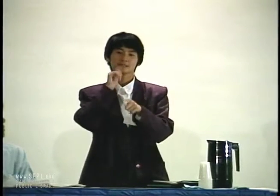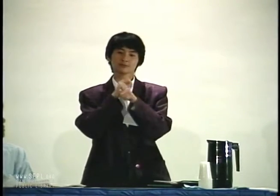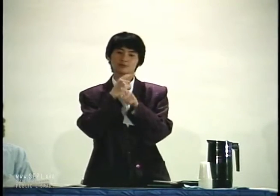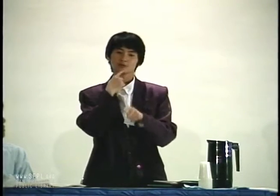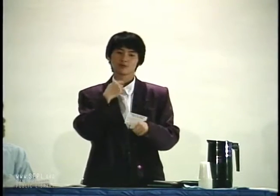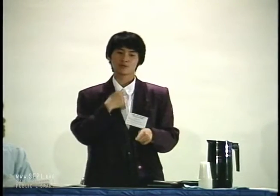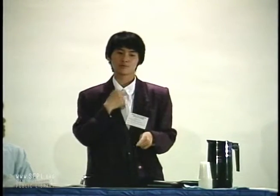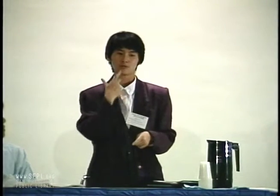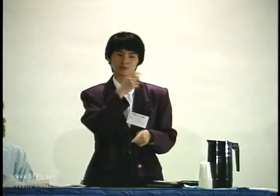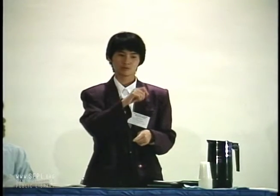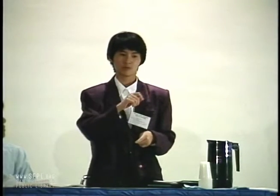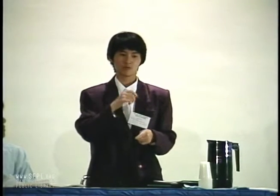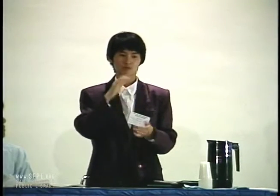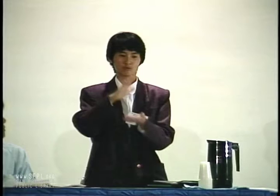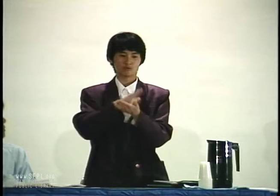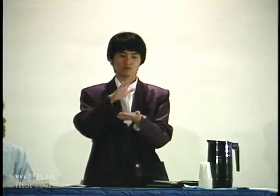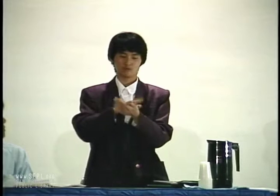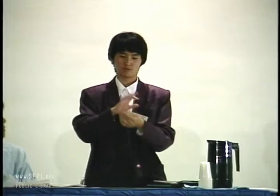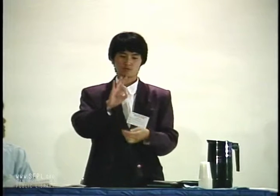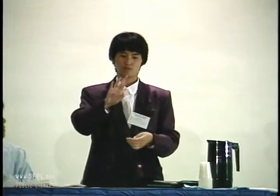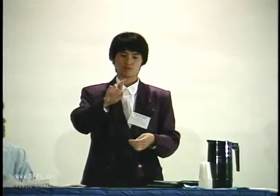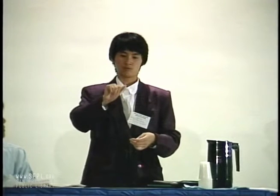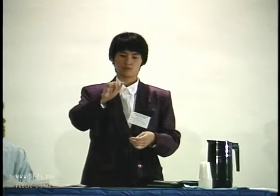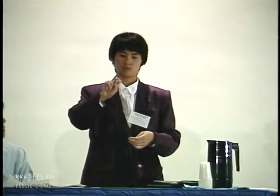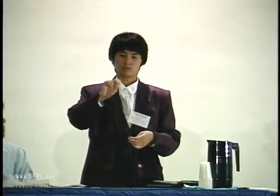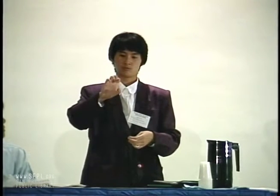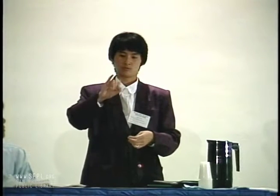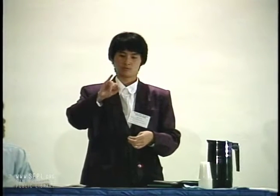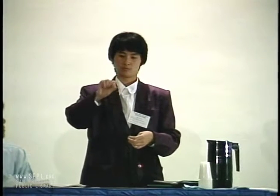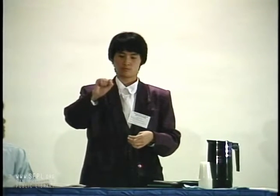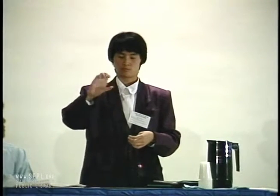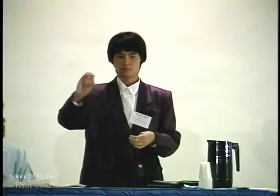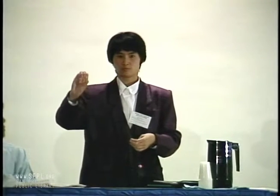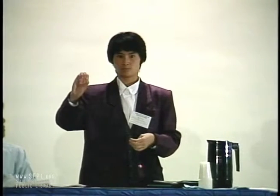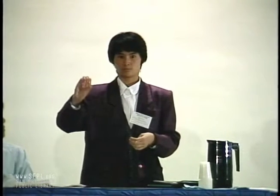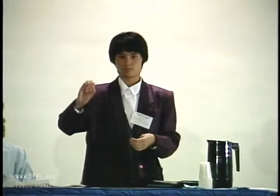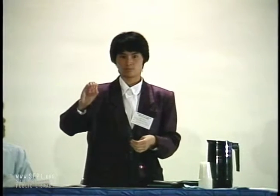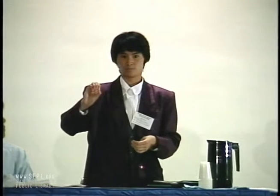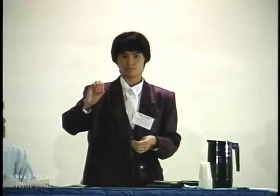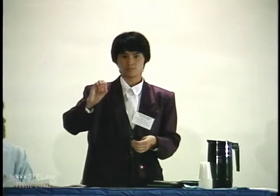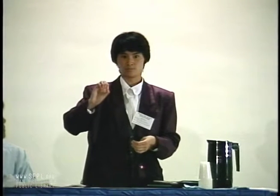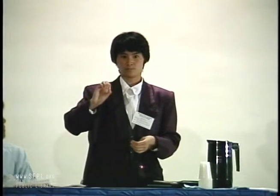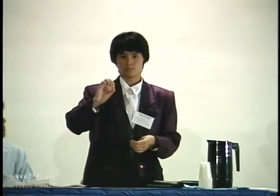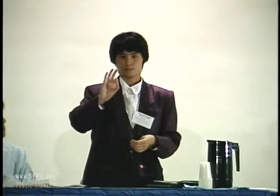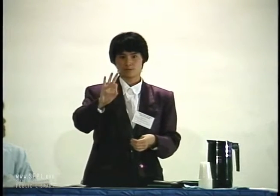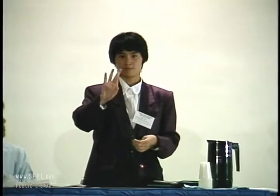together. And my sister told me to go to the school in